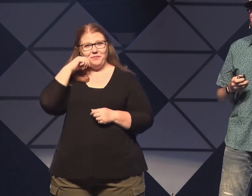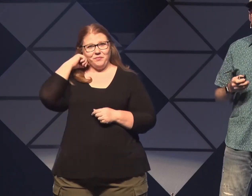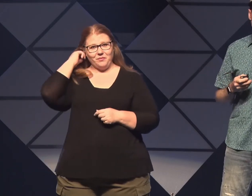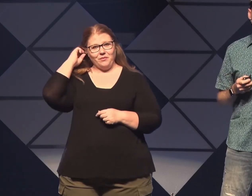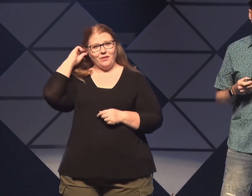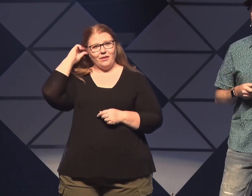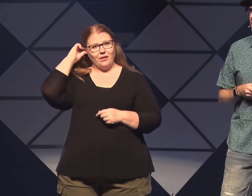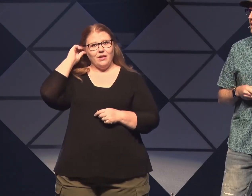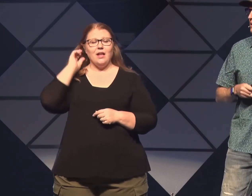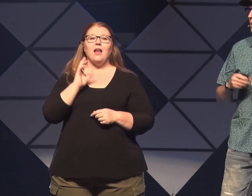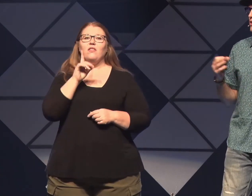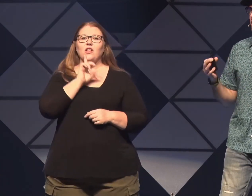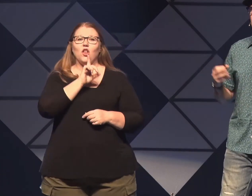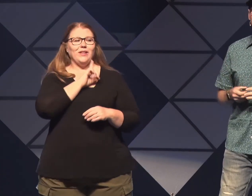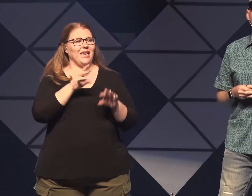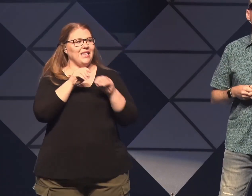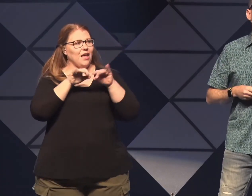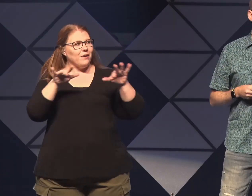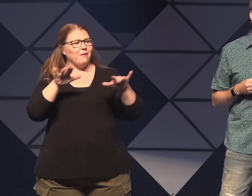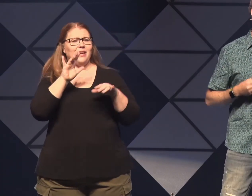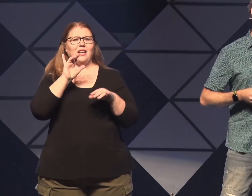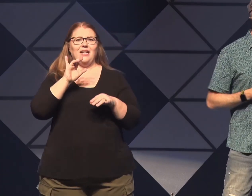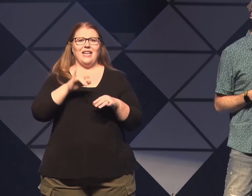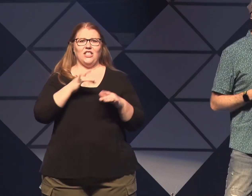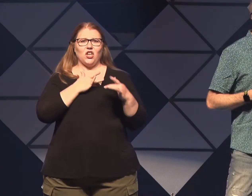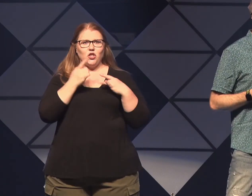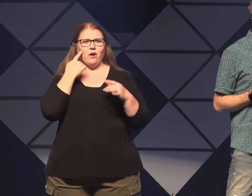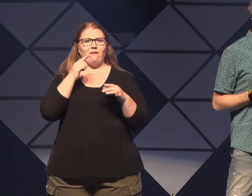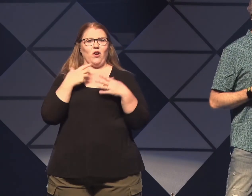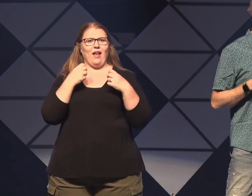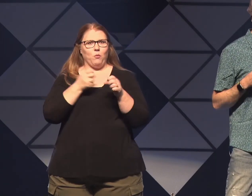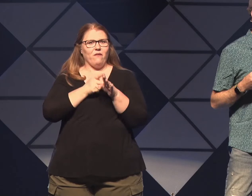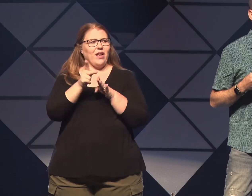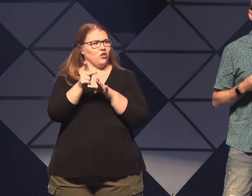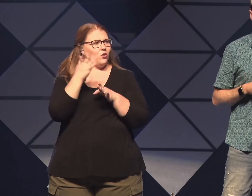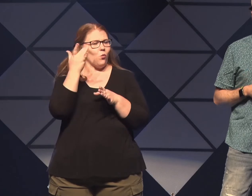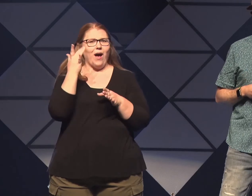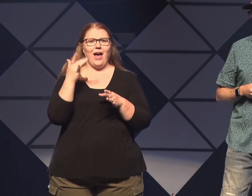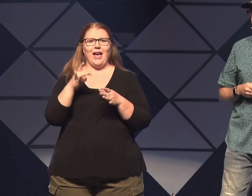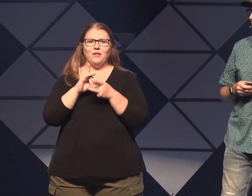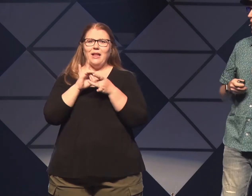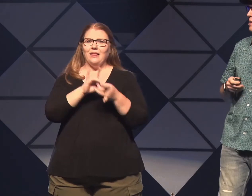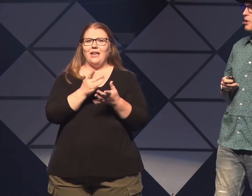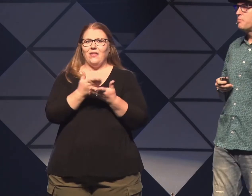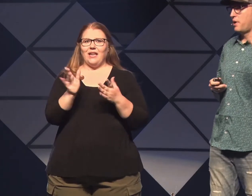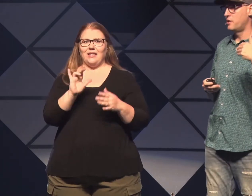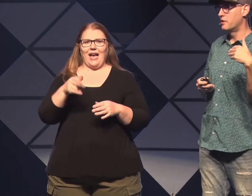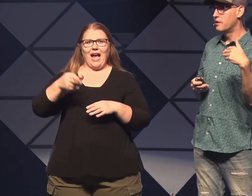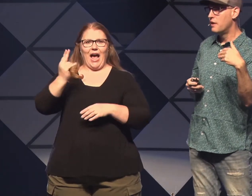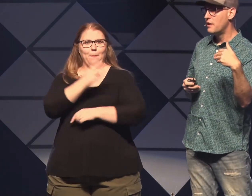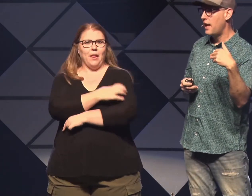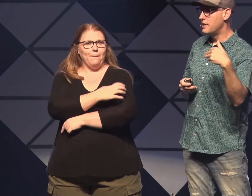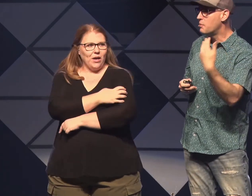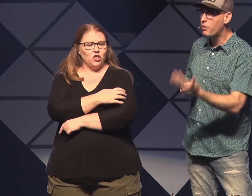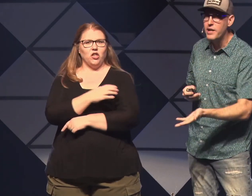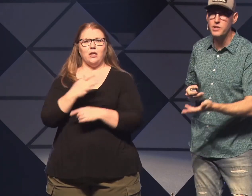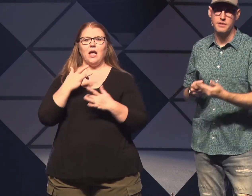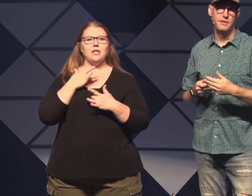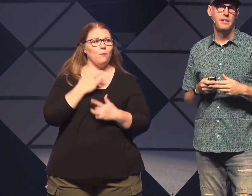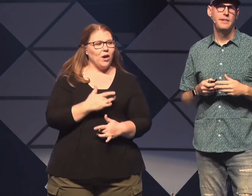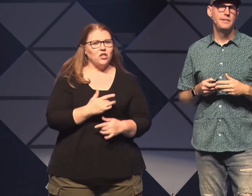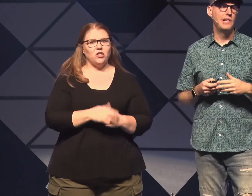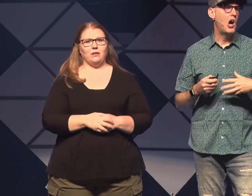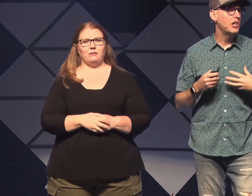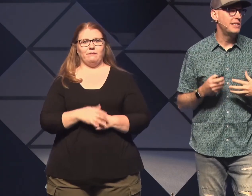This loneliness epidemic is a major concern for health professionals because loneliness has been linked to things like high blood pressure and